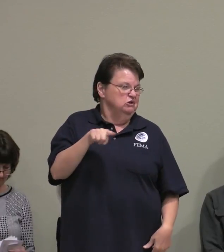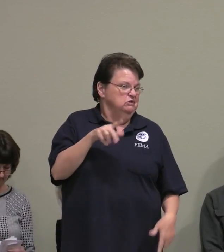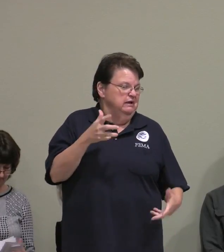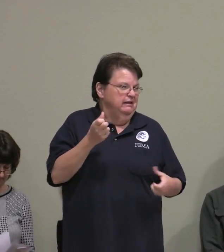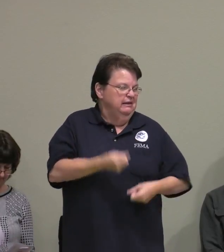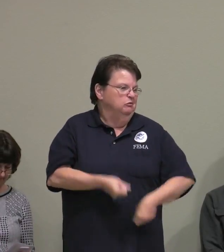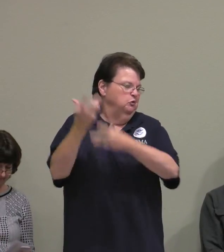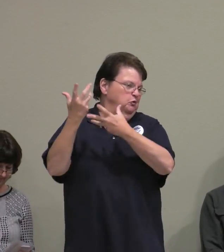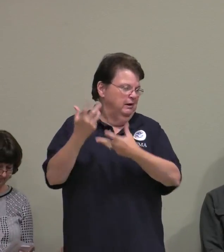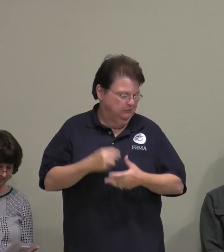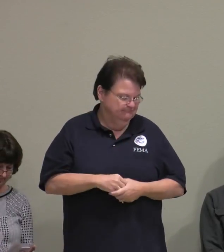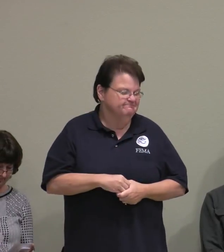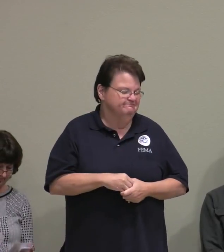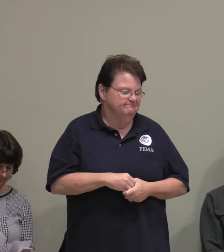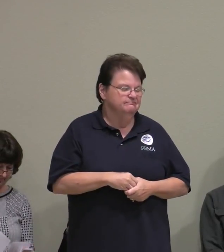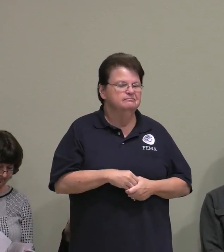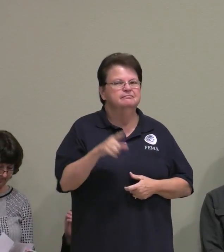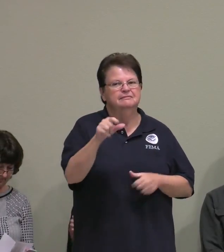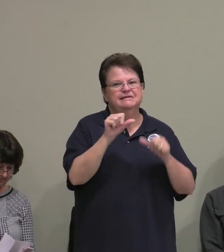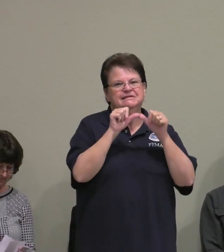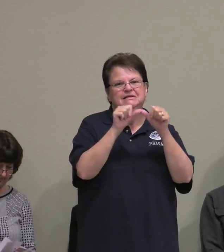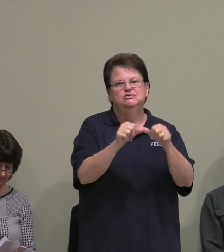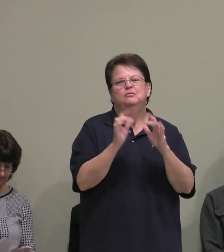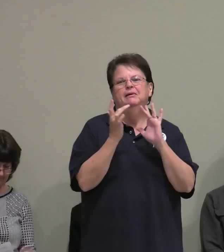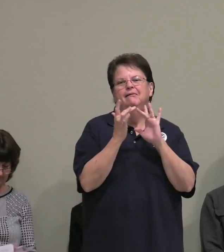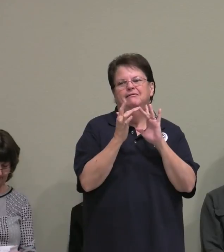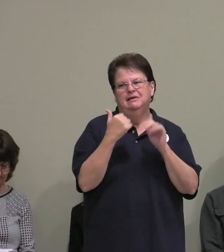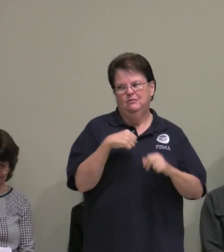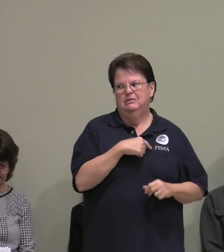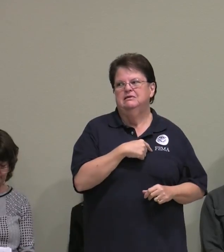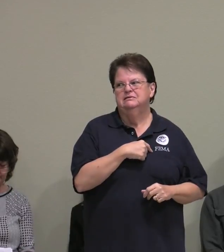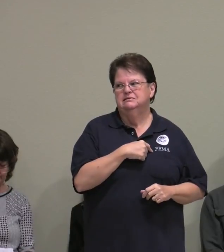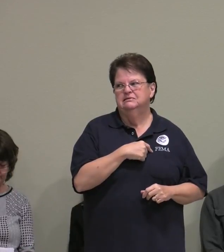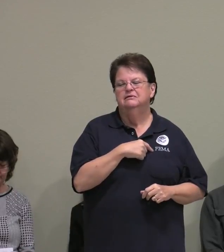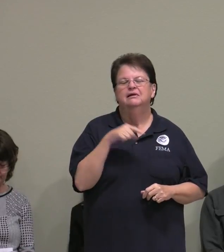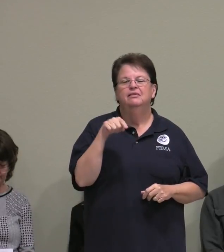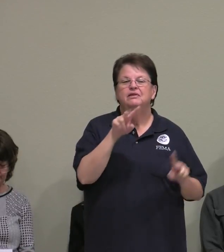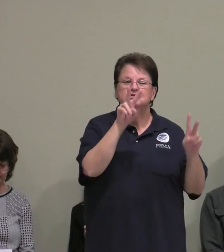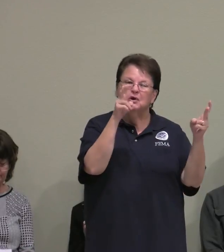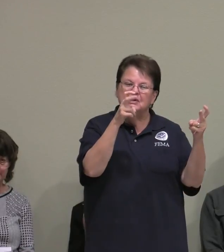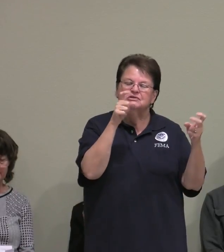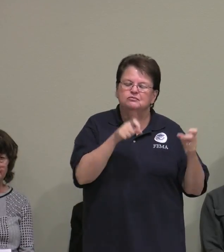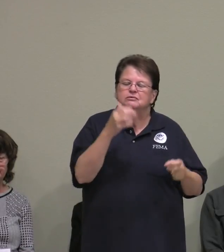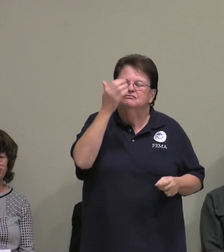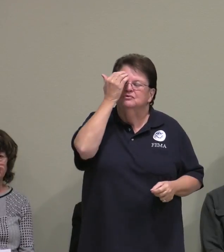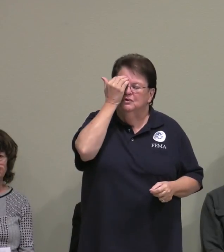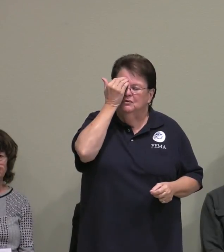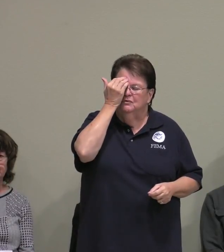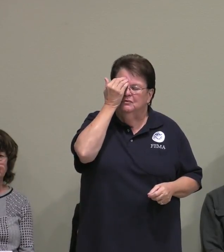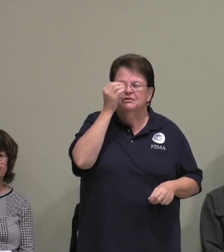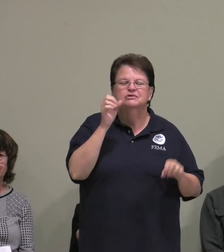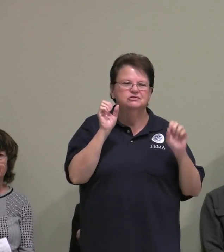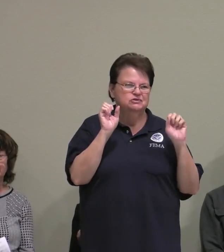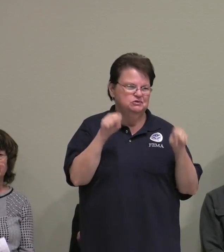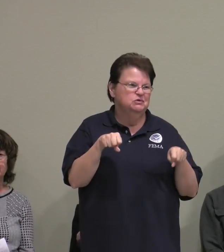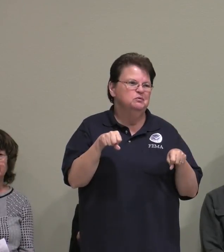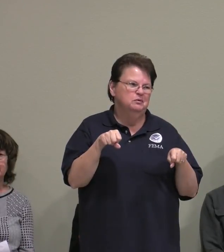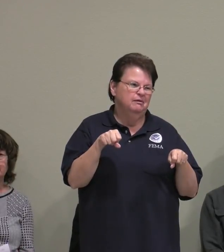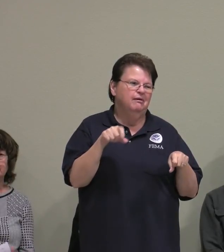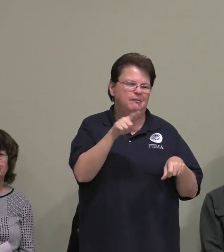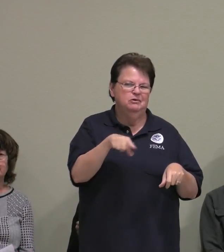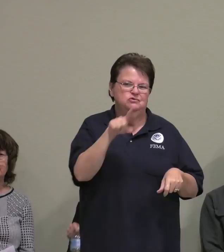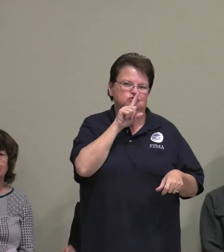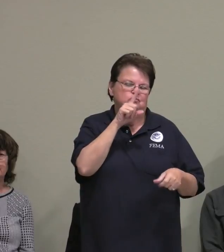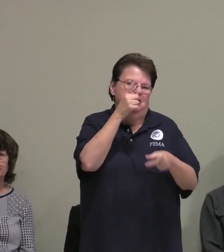they threw you out. Stay in contact with us. Stay Stay These are issues we need to know so that we can make sure that you are